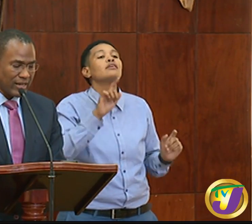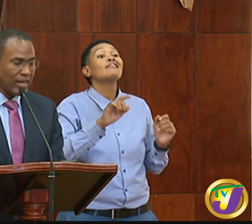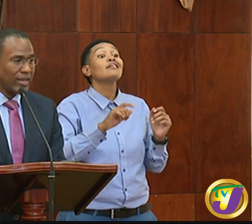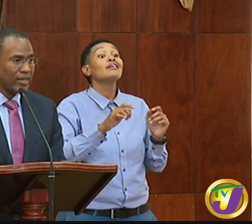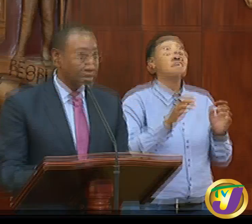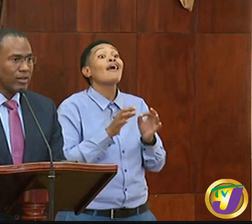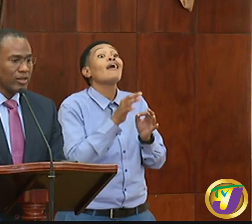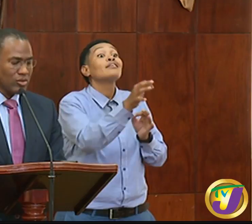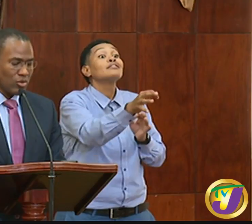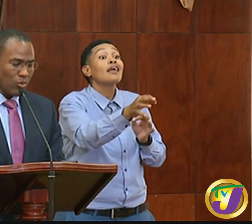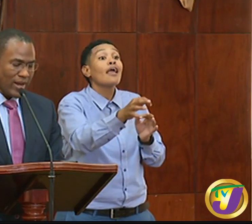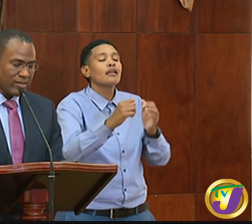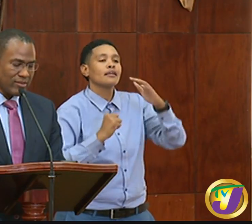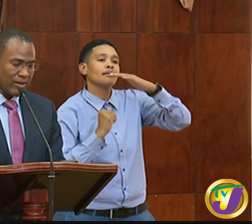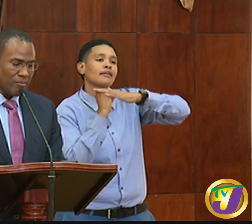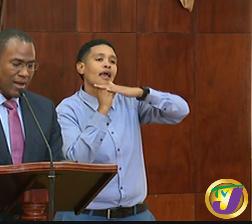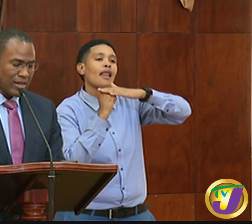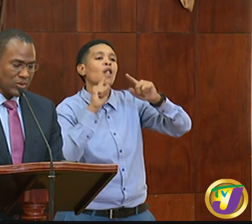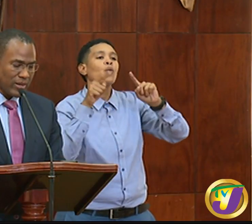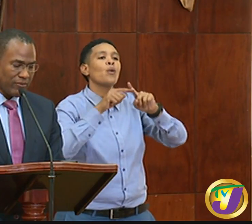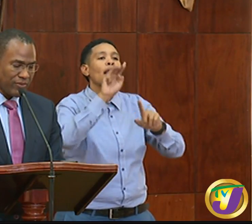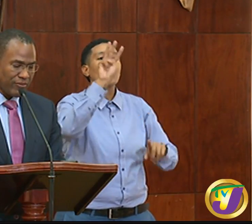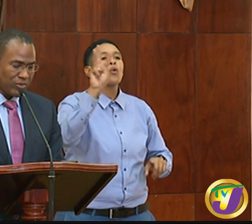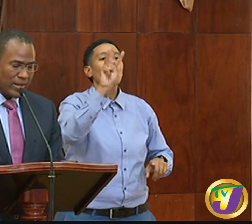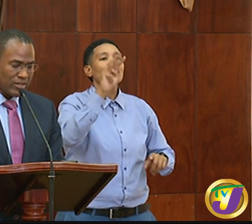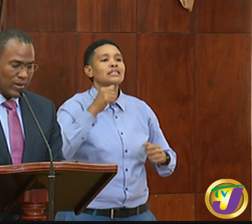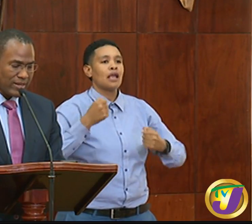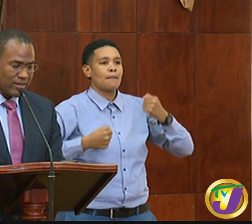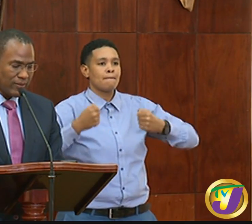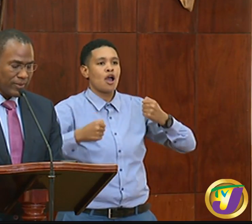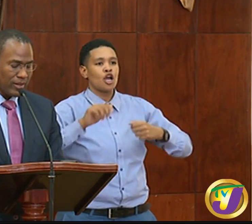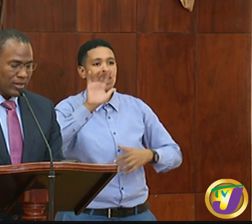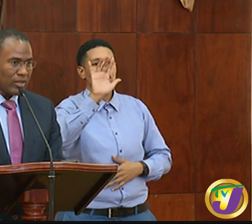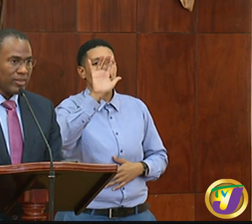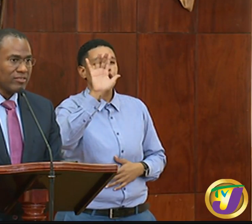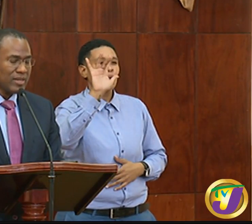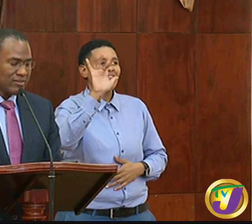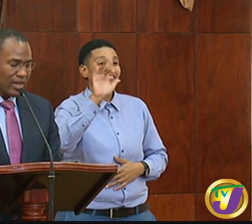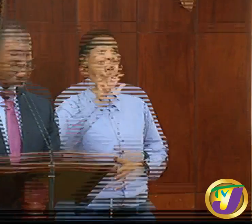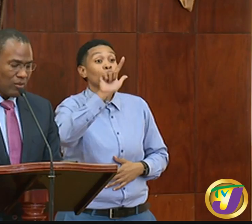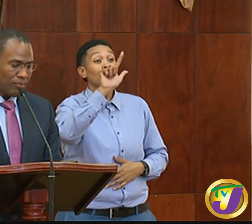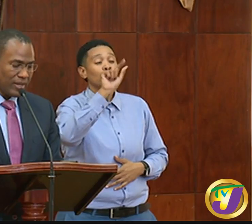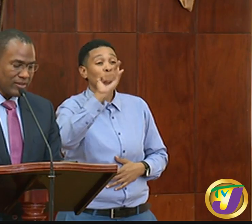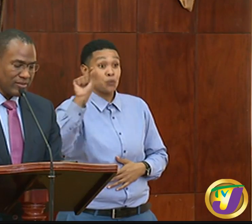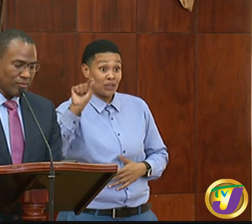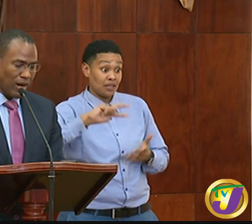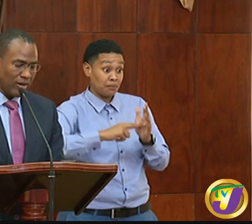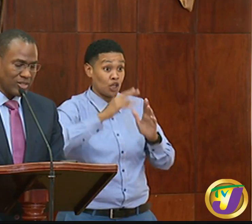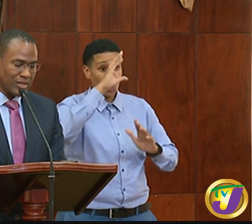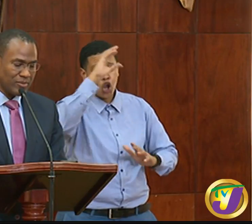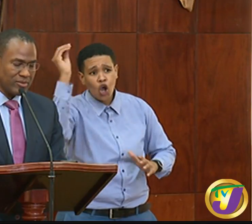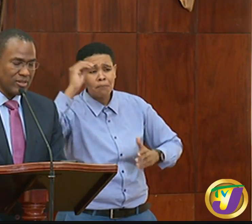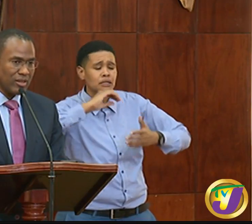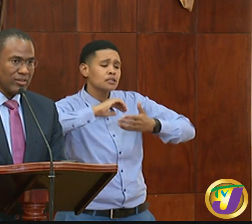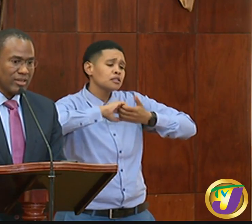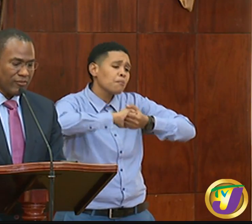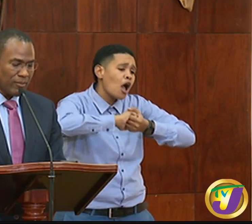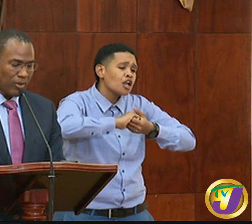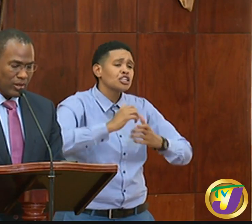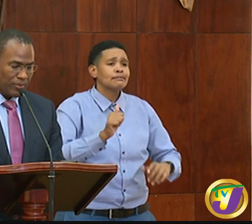filing deadline to Wednesday, March 25th, 2020. This means that companies,